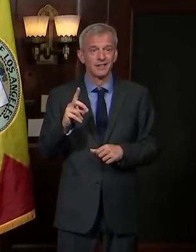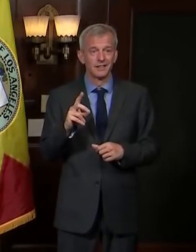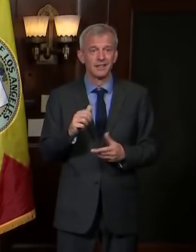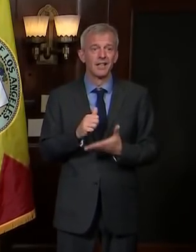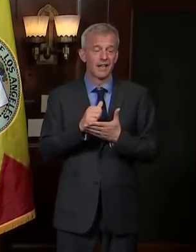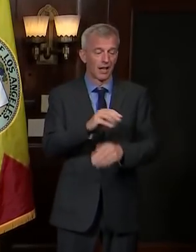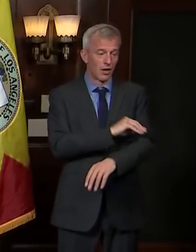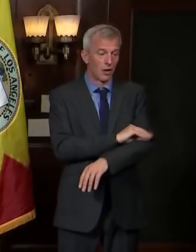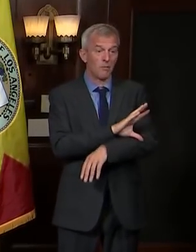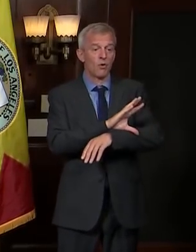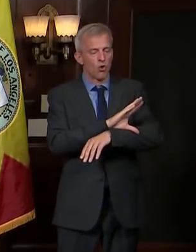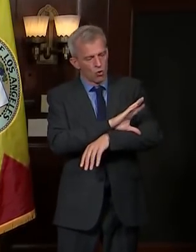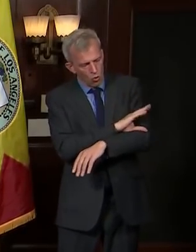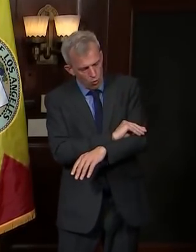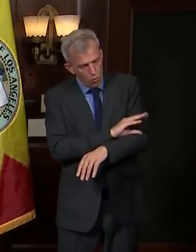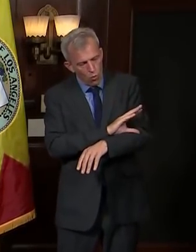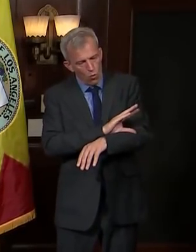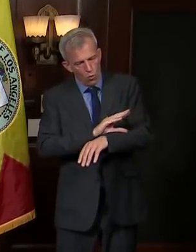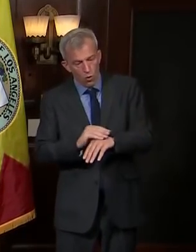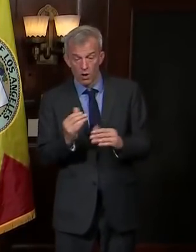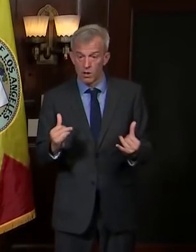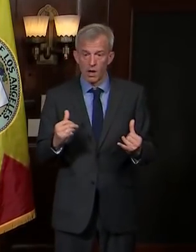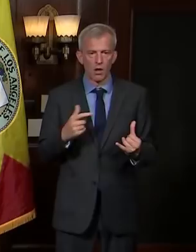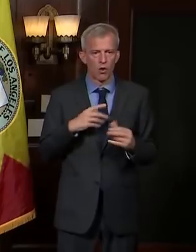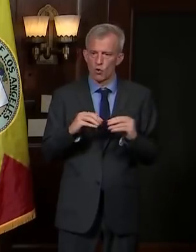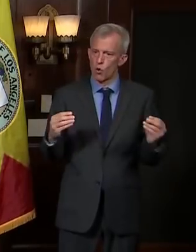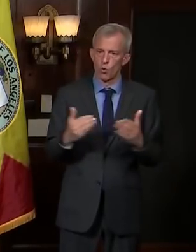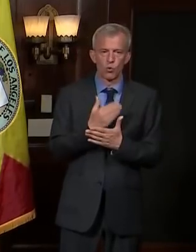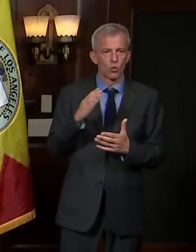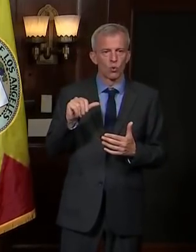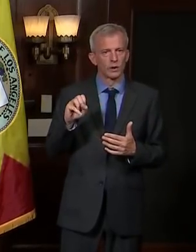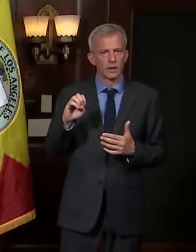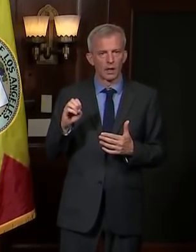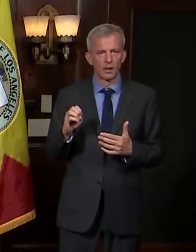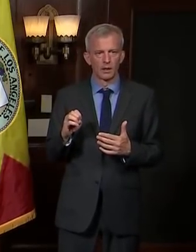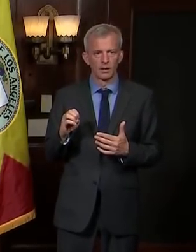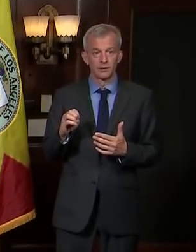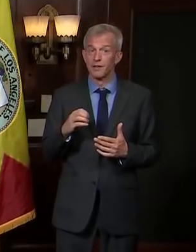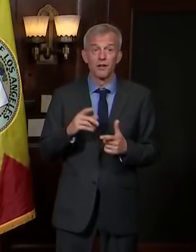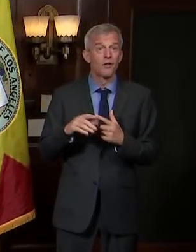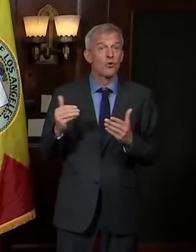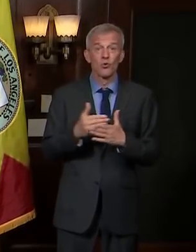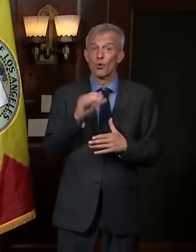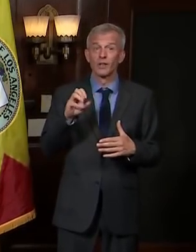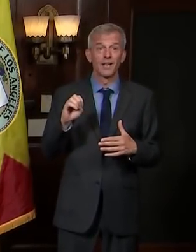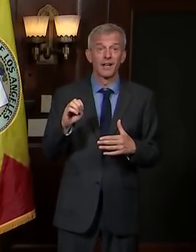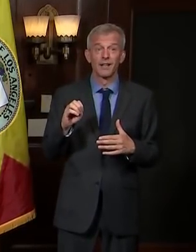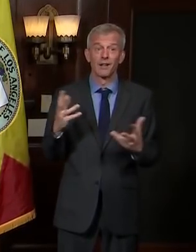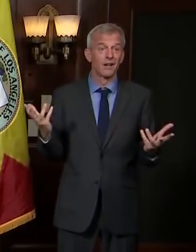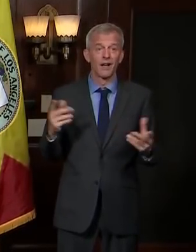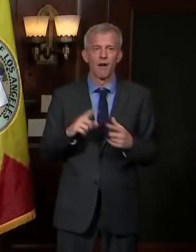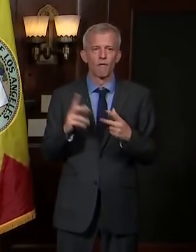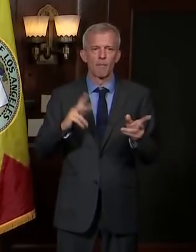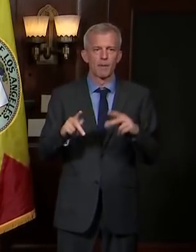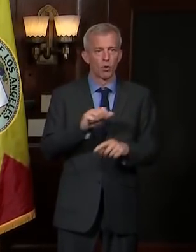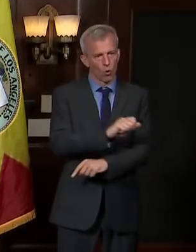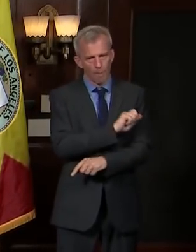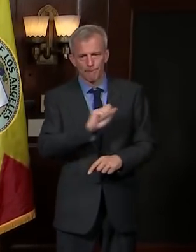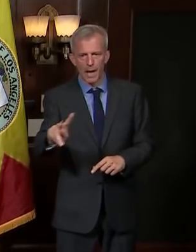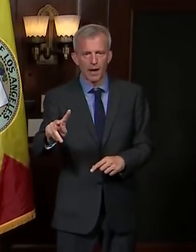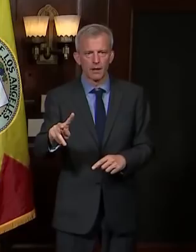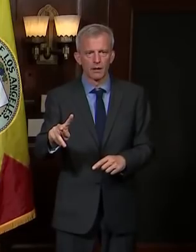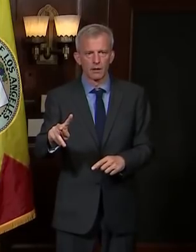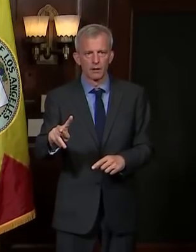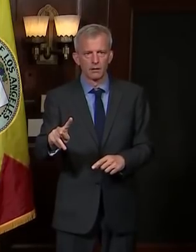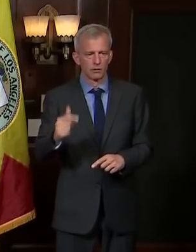almost having no new cases, that they're seeing the new cases that are there are people coming back. But I don't think we should isolate and keep people